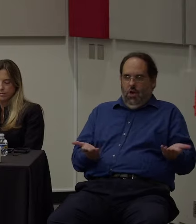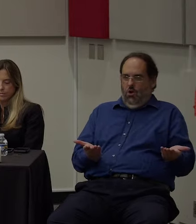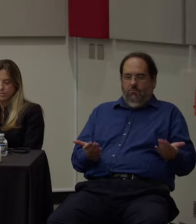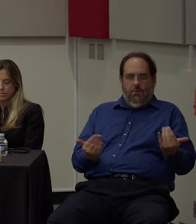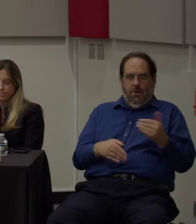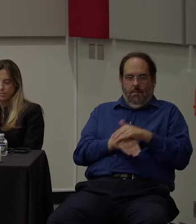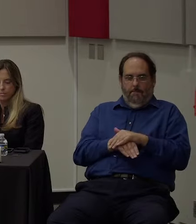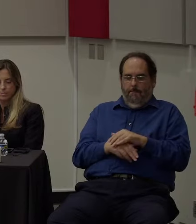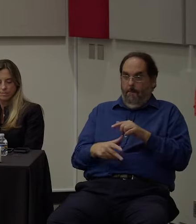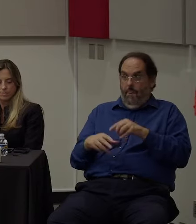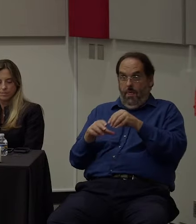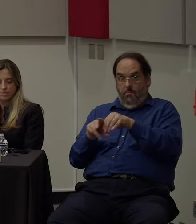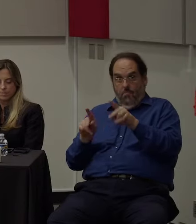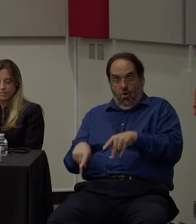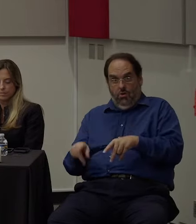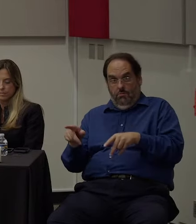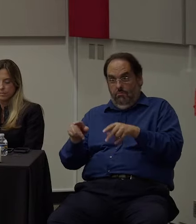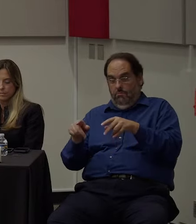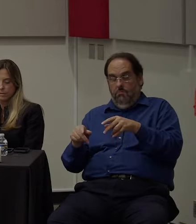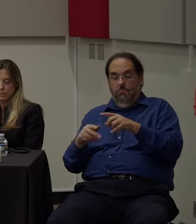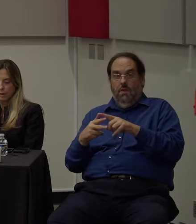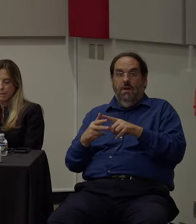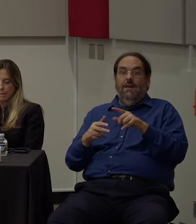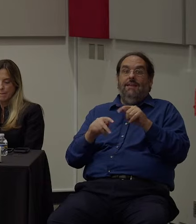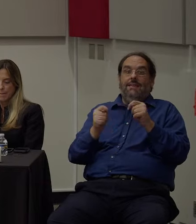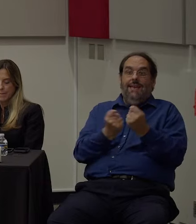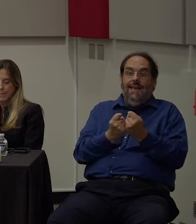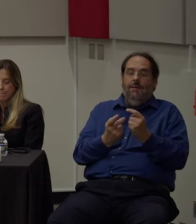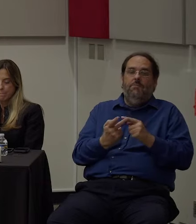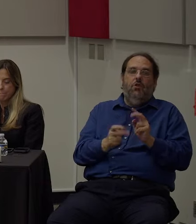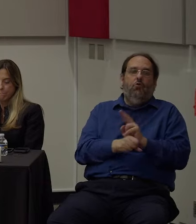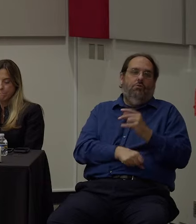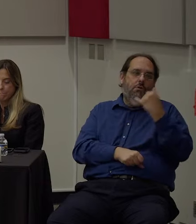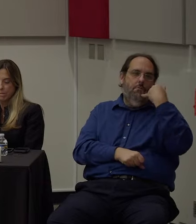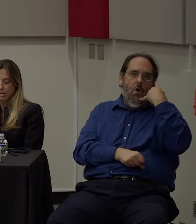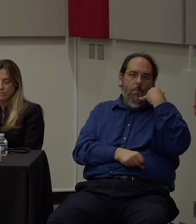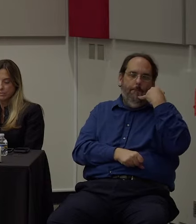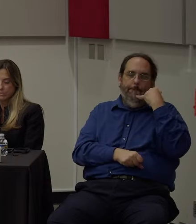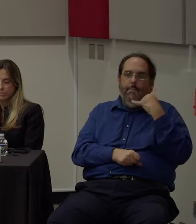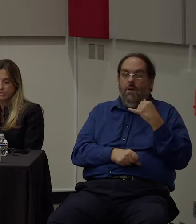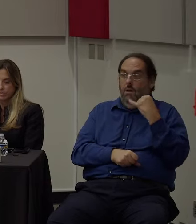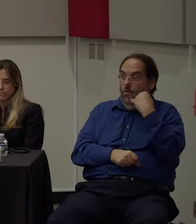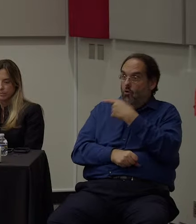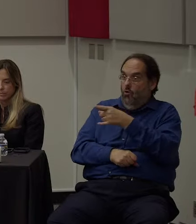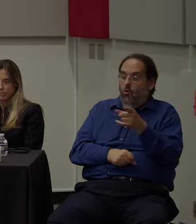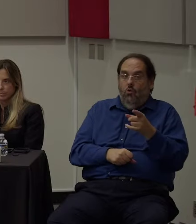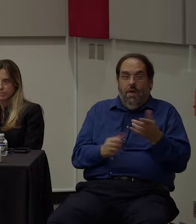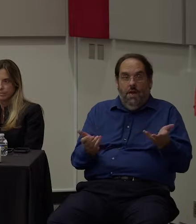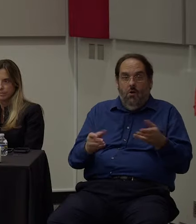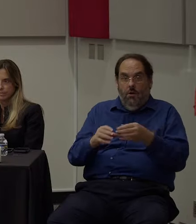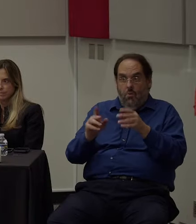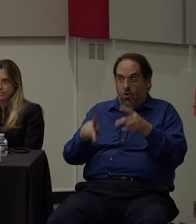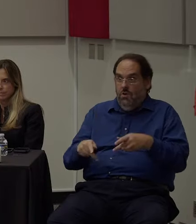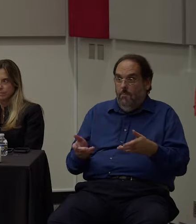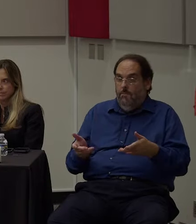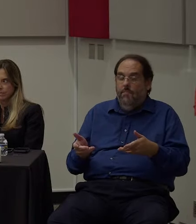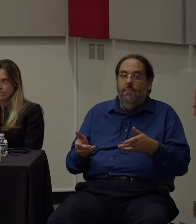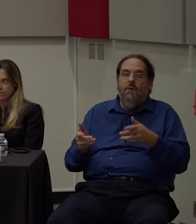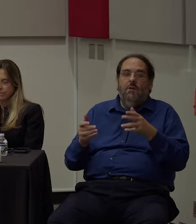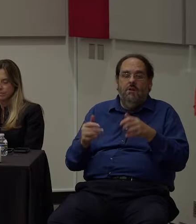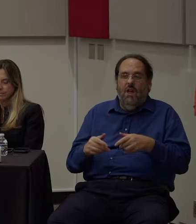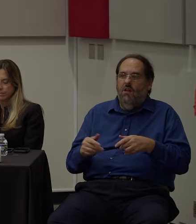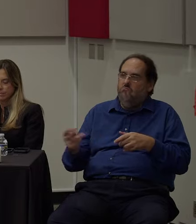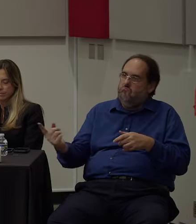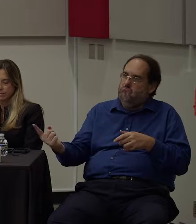hearing: in person, via Teams, and over the phone. For those of you here in person, you can